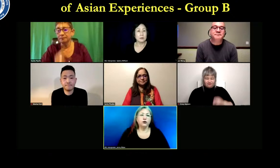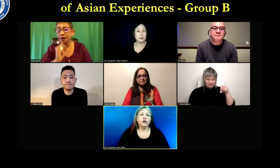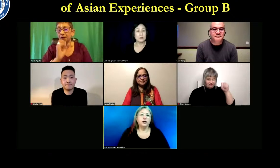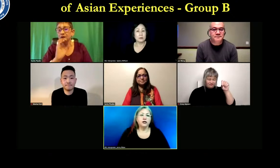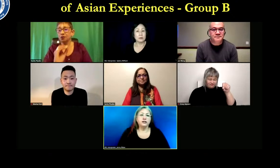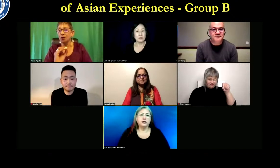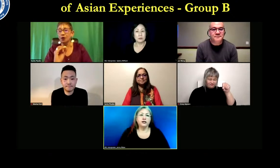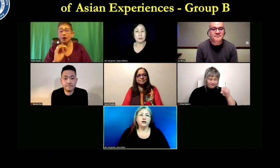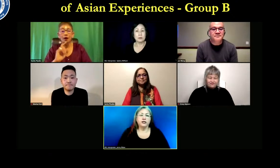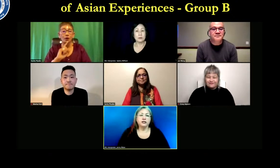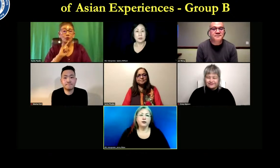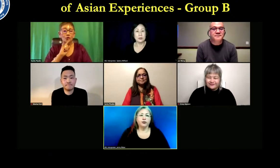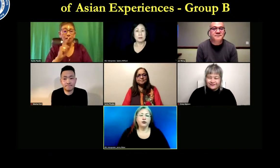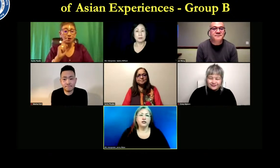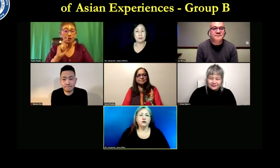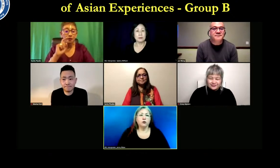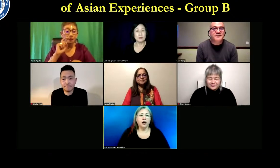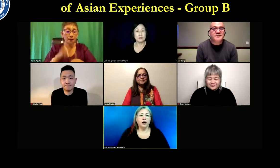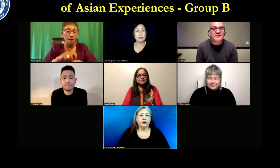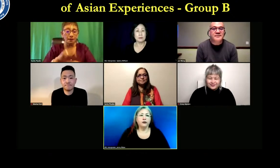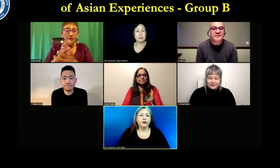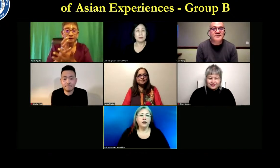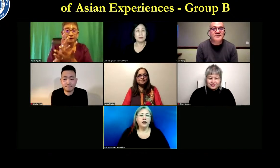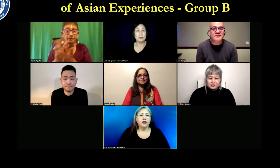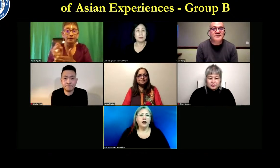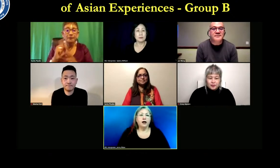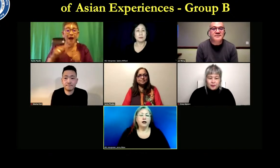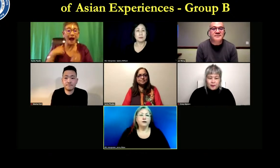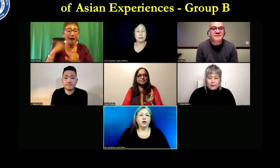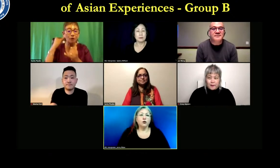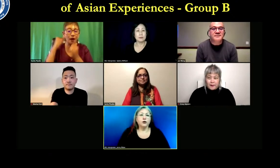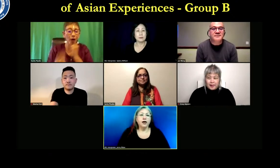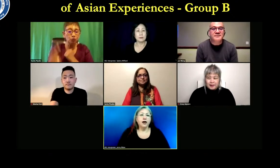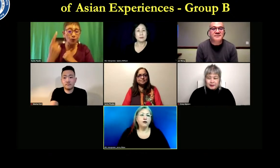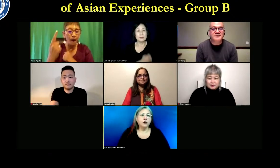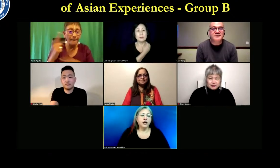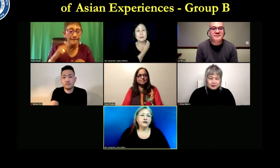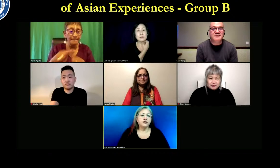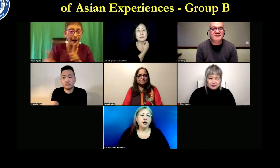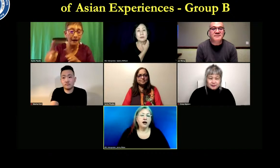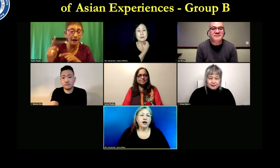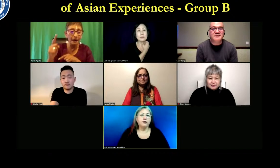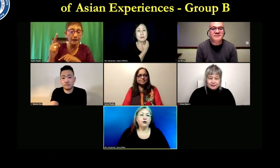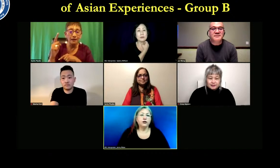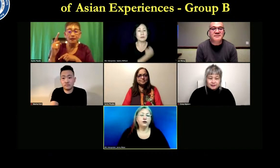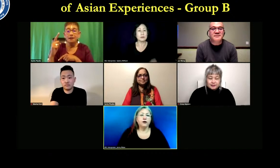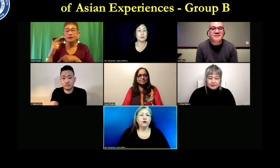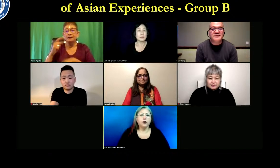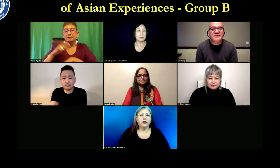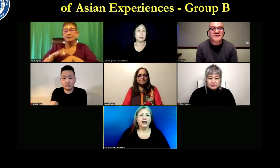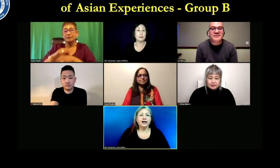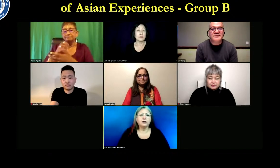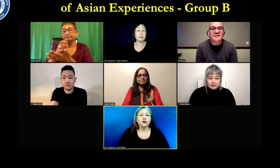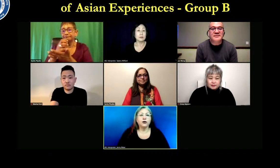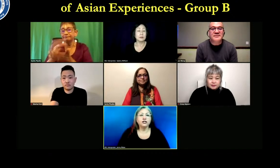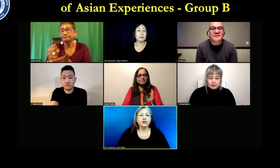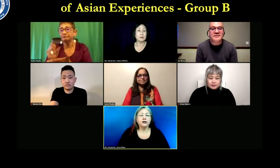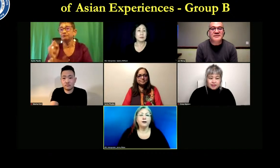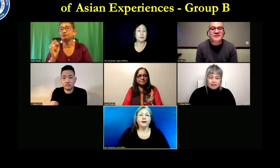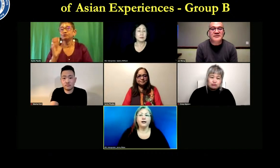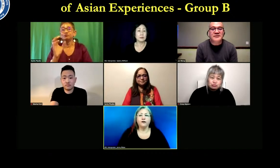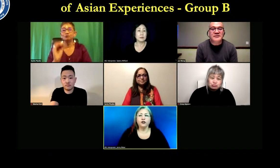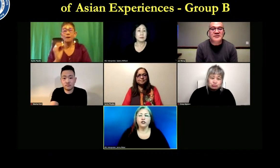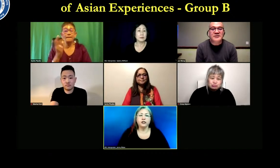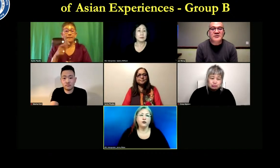also consider this approach as well. We have run out of time. We do have one last